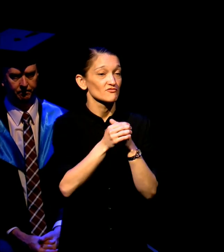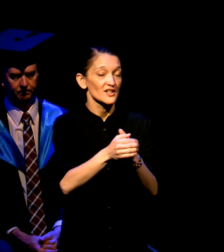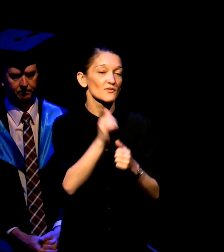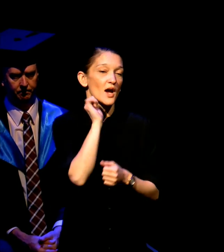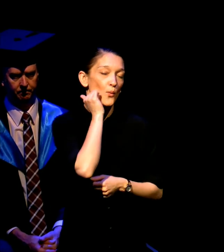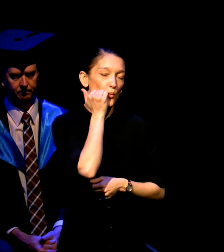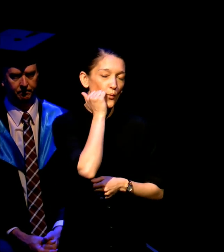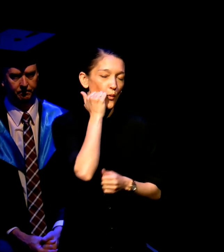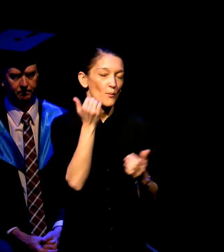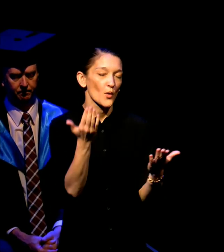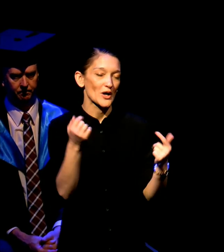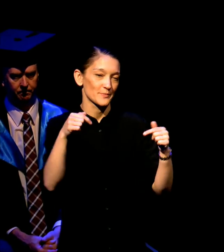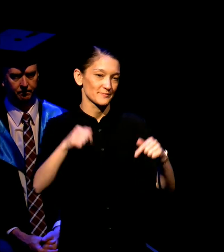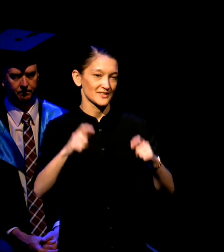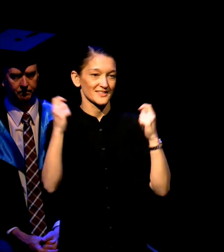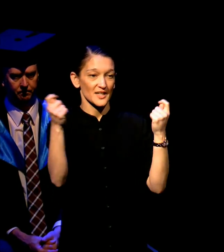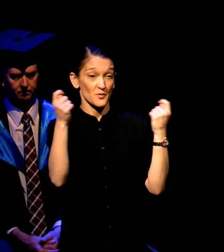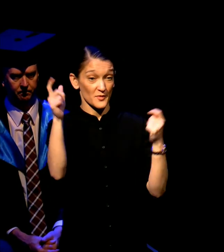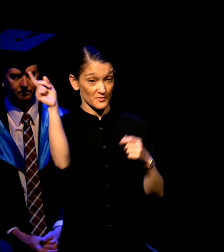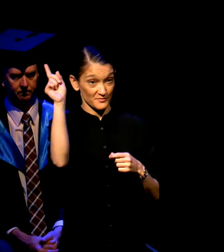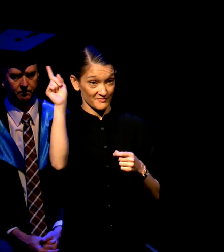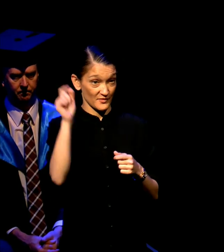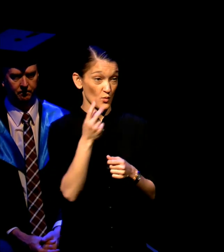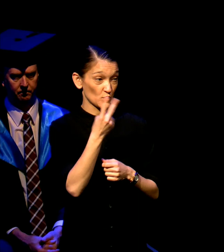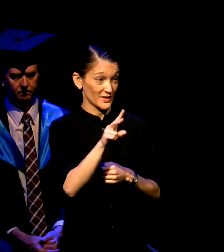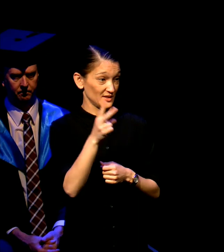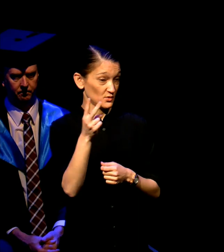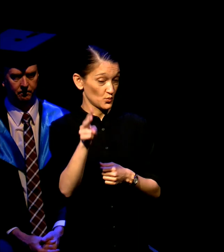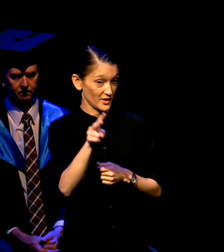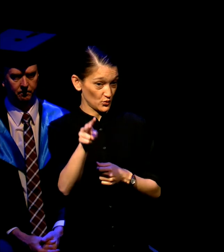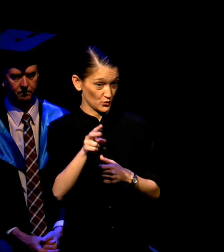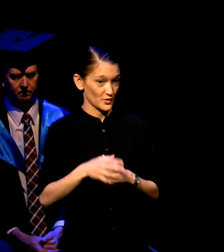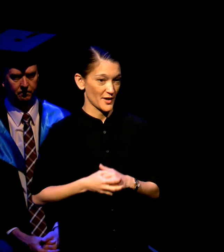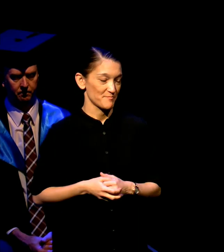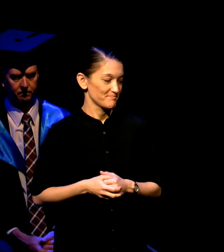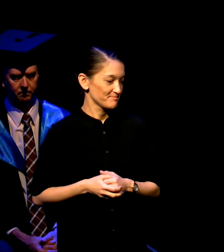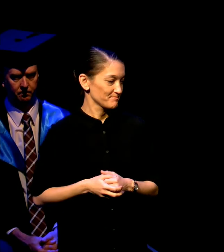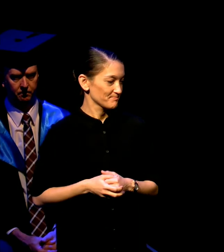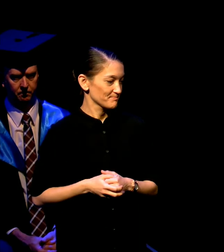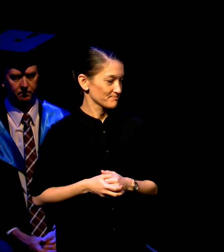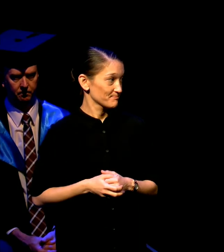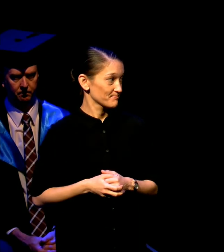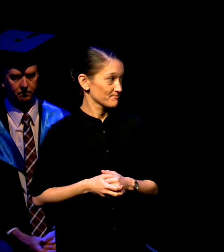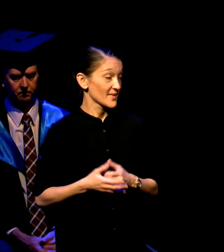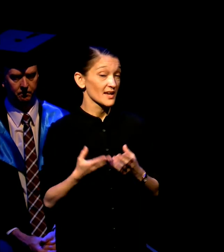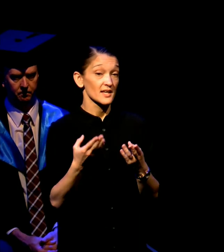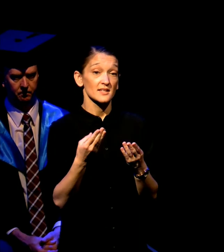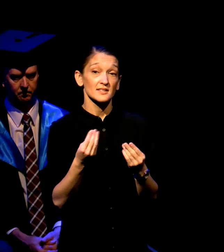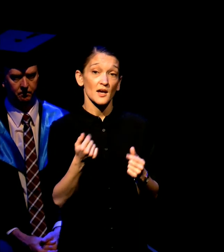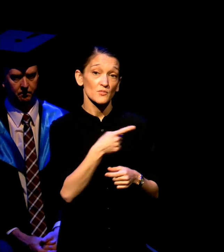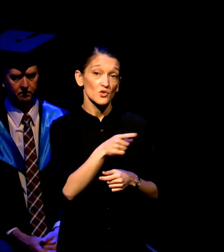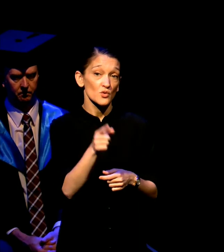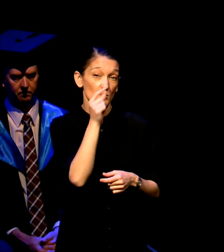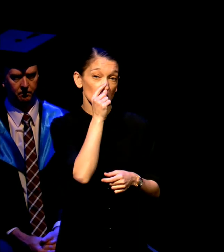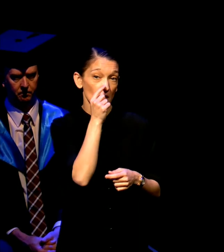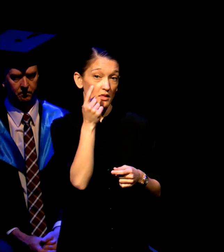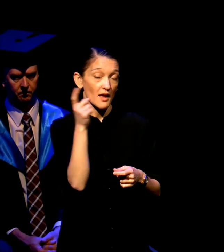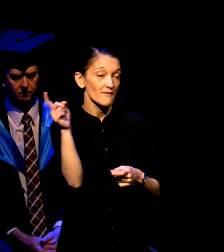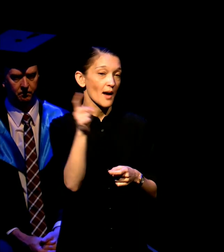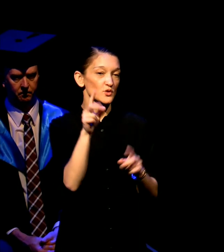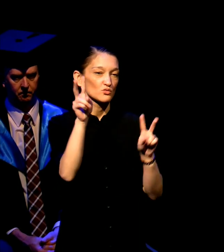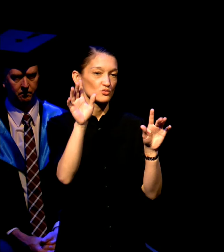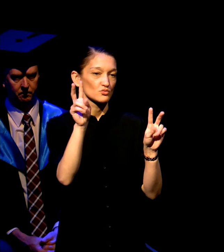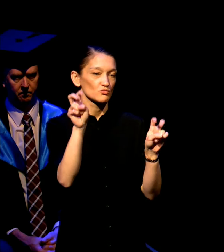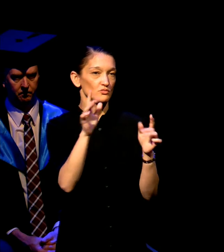welcome to this graduation ceremony for 2022. Some of you may have attended a virtual graduation